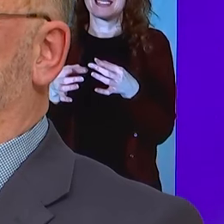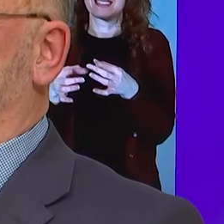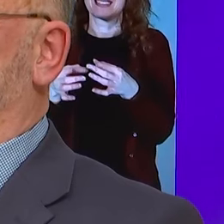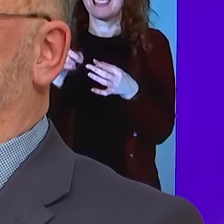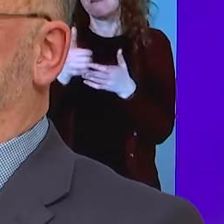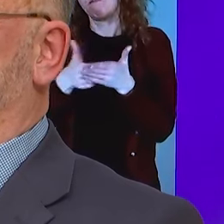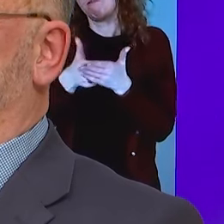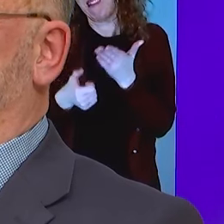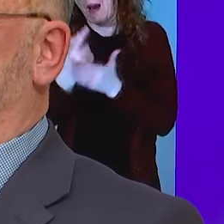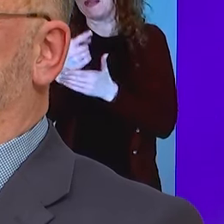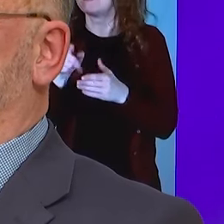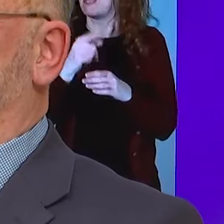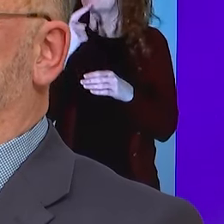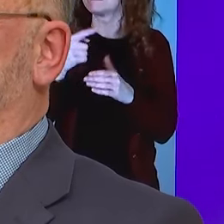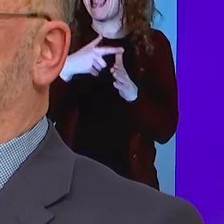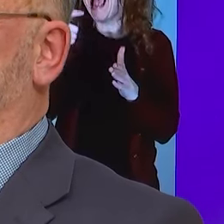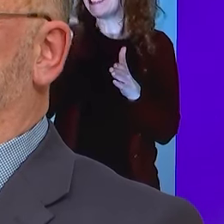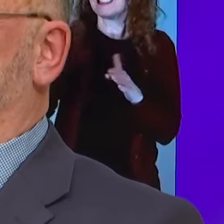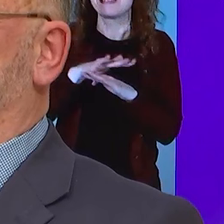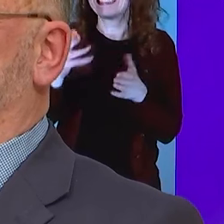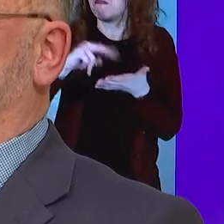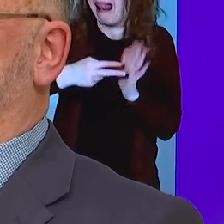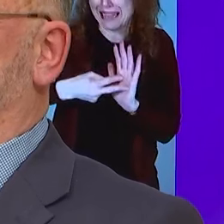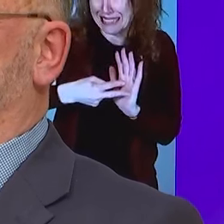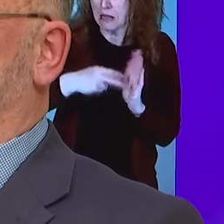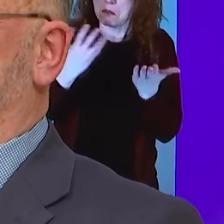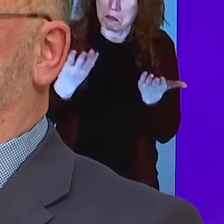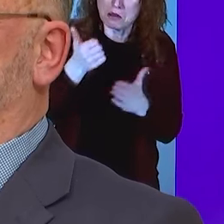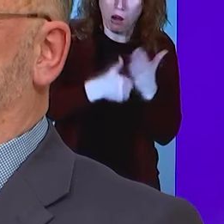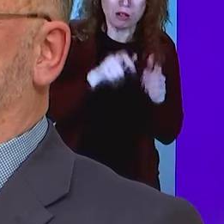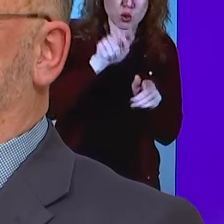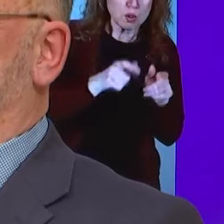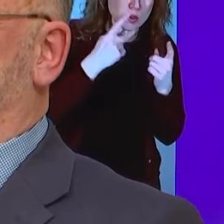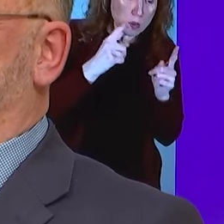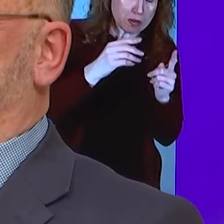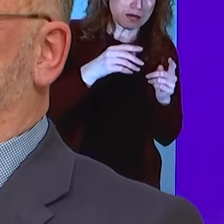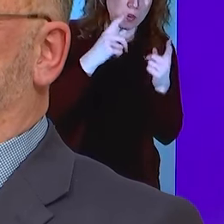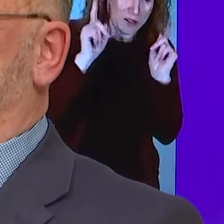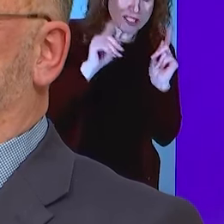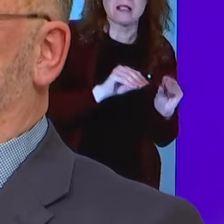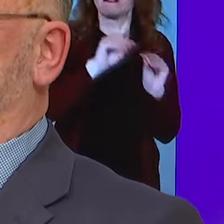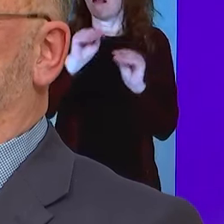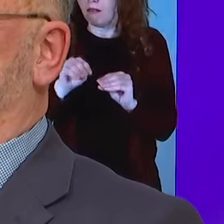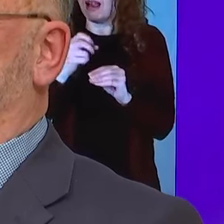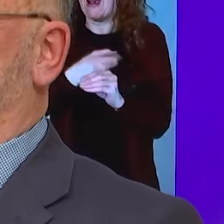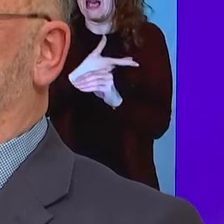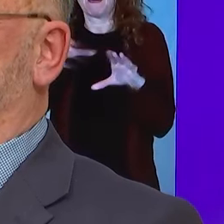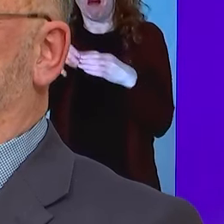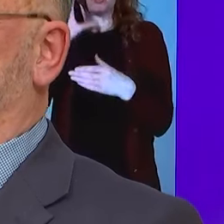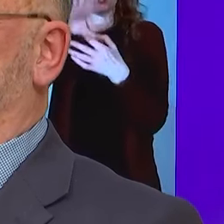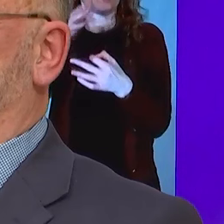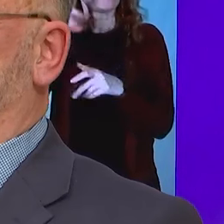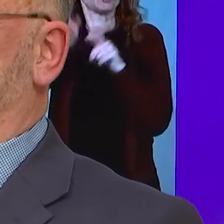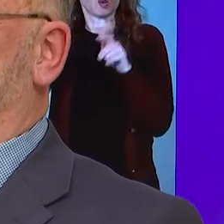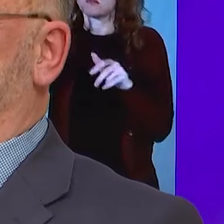the case. I'd say that was by accident, not design. And I joined the Labour Party as a student. I was really inspired by some of